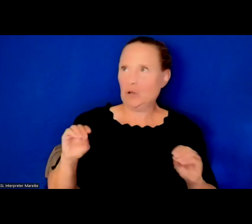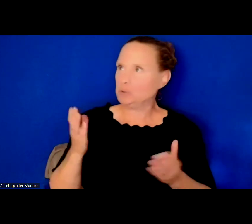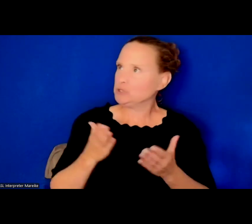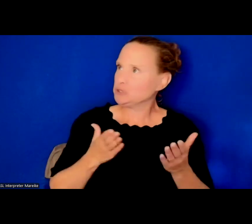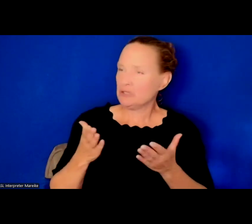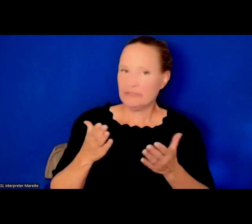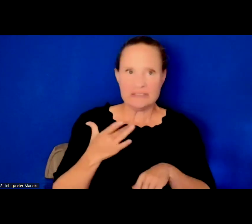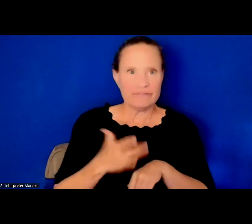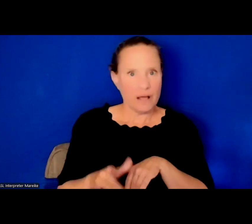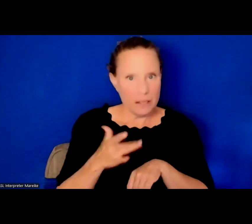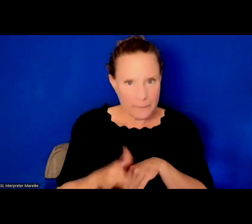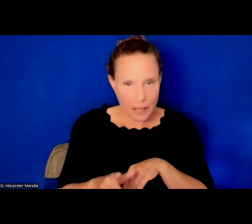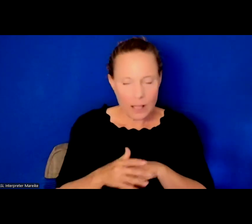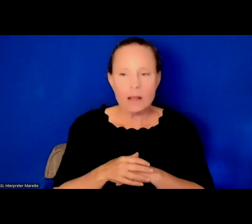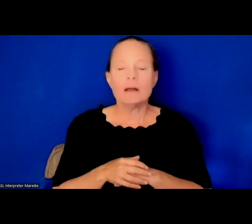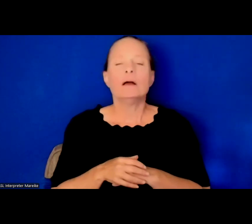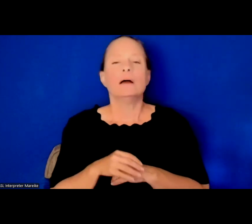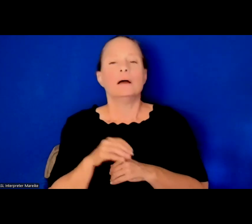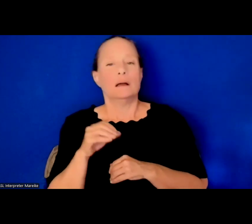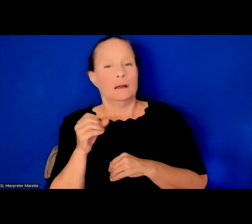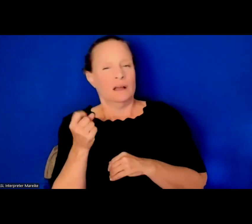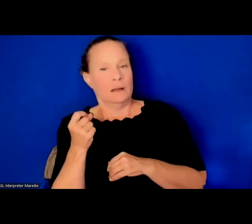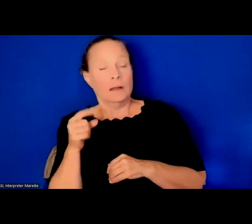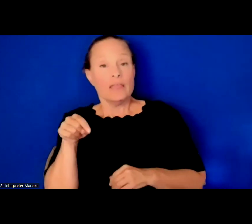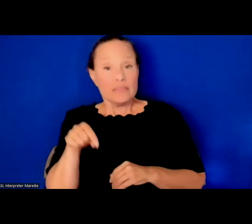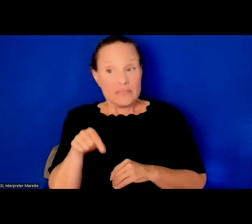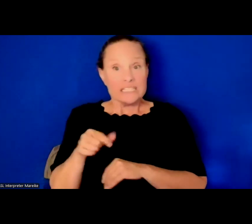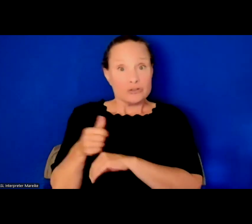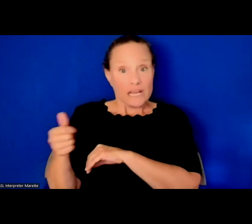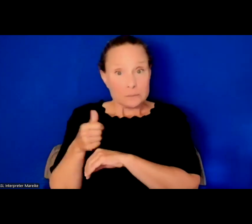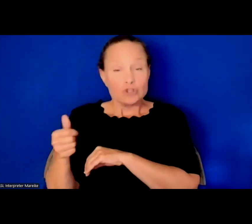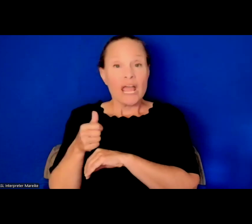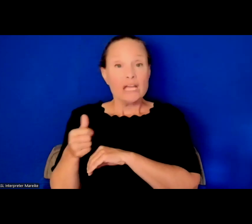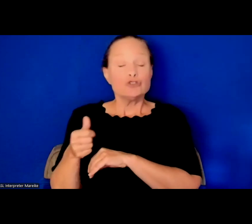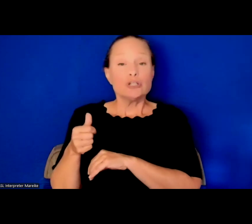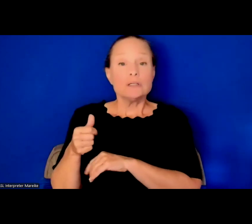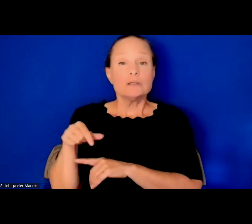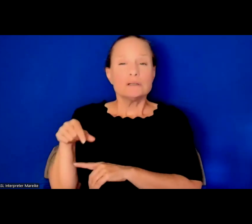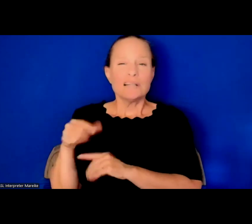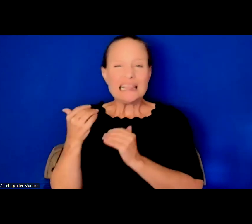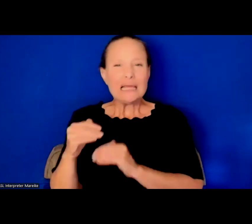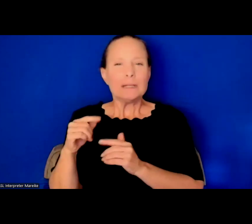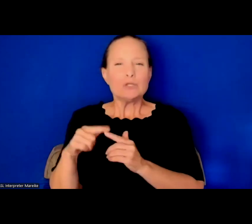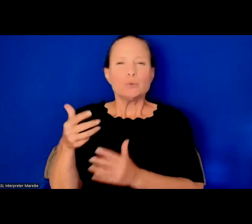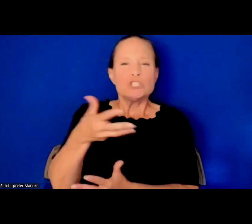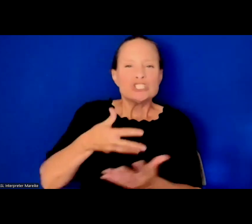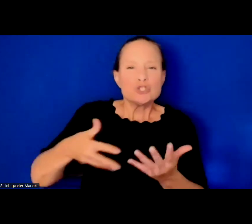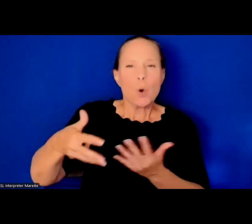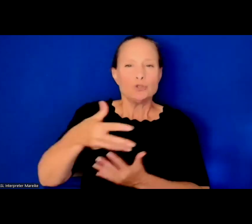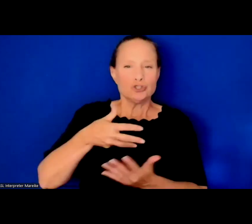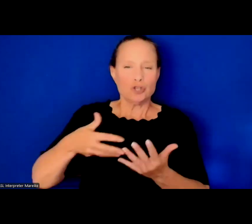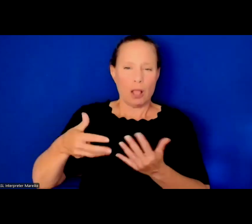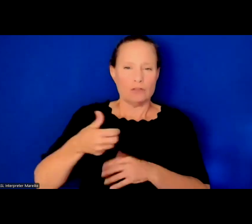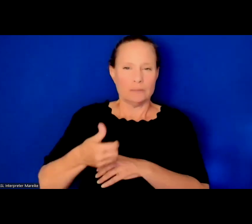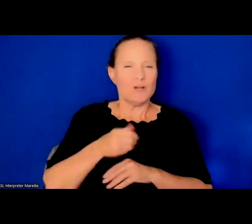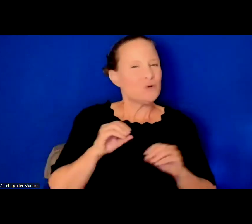So this transportation under the waiver is limited to social transportation. There's no